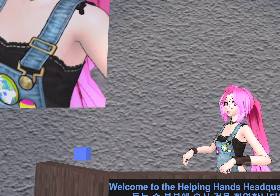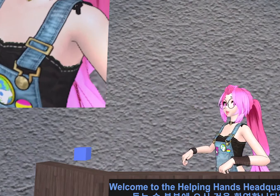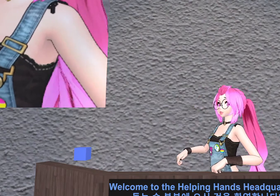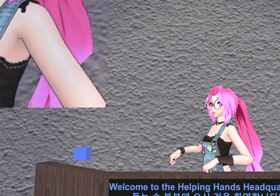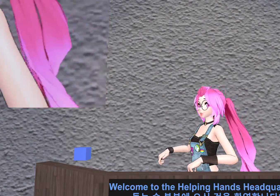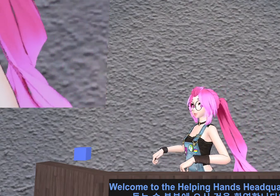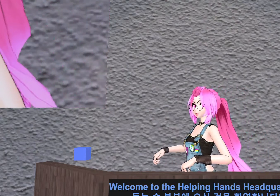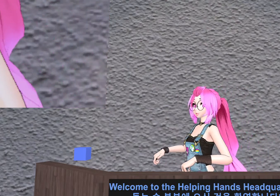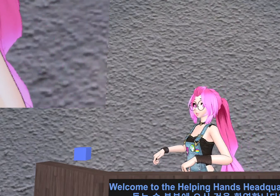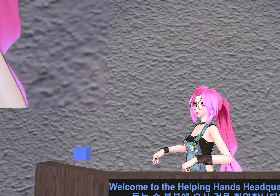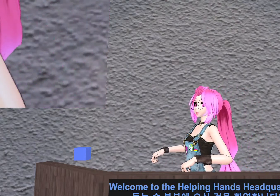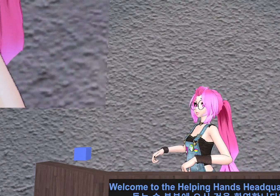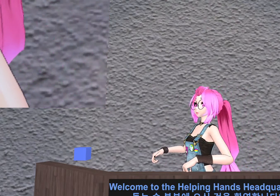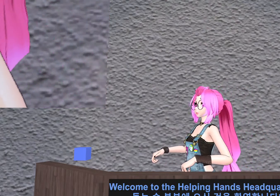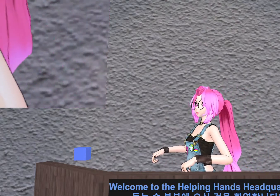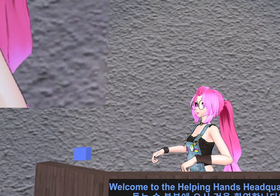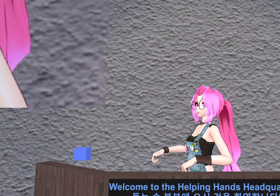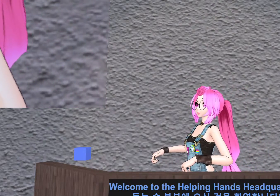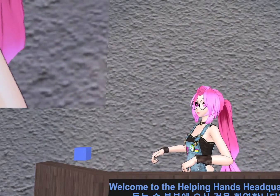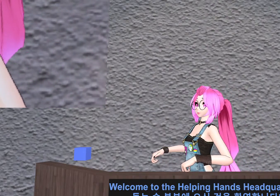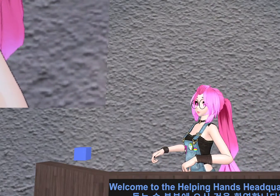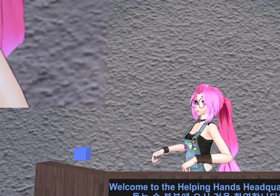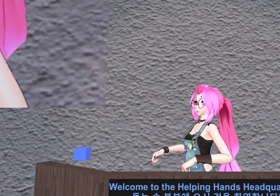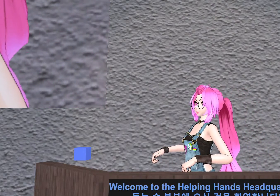You want to know how to sign tuna fish sandwich?